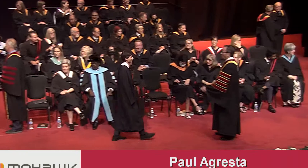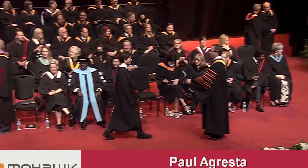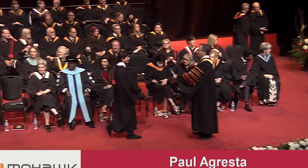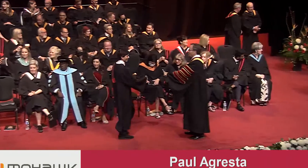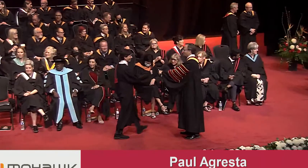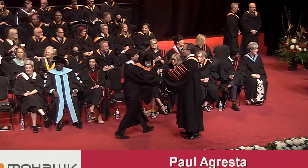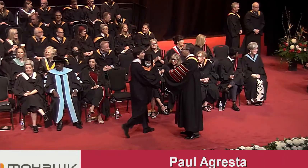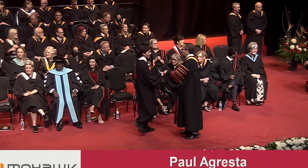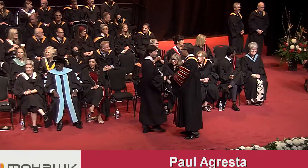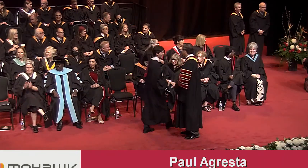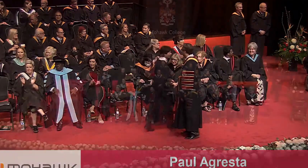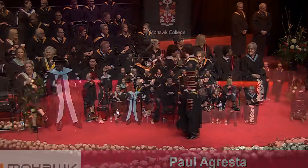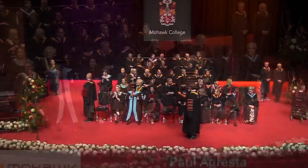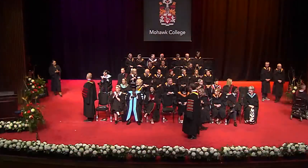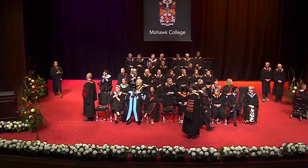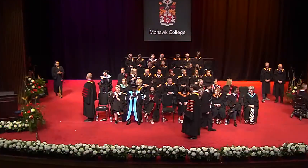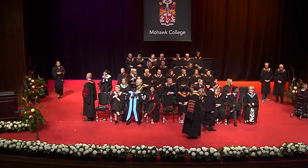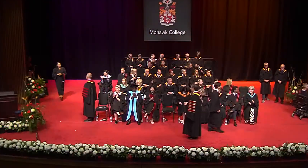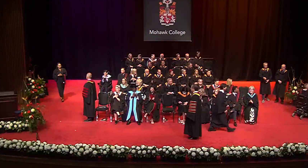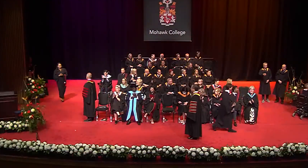Pina Acumen.